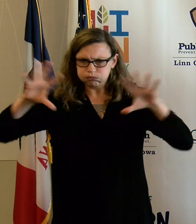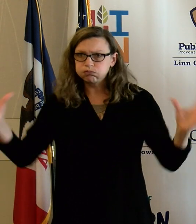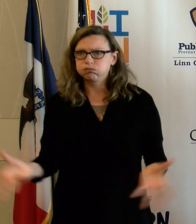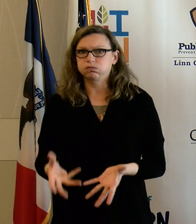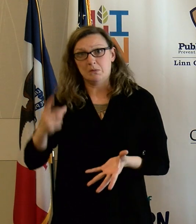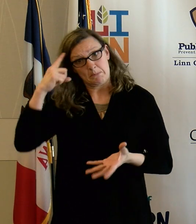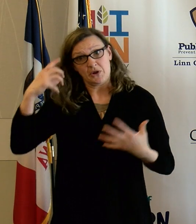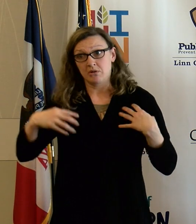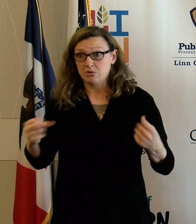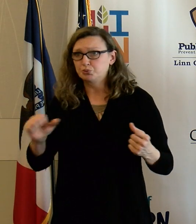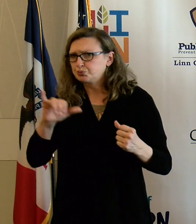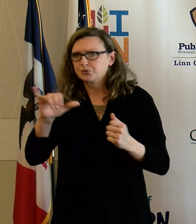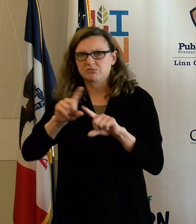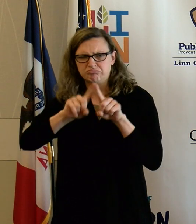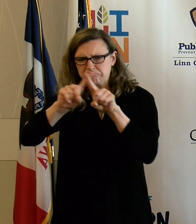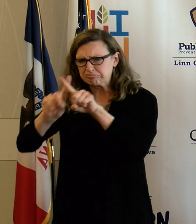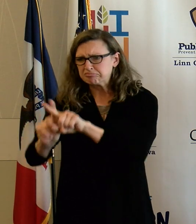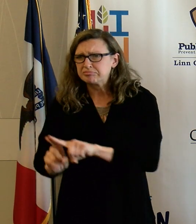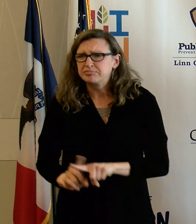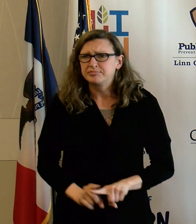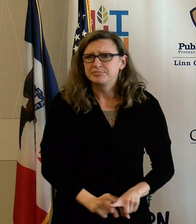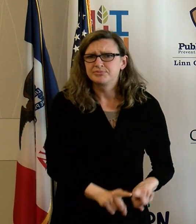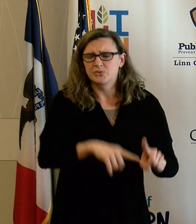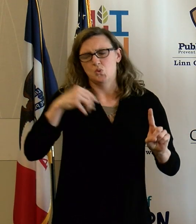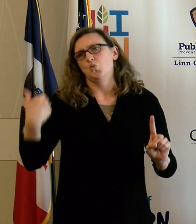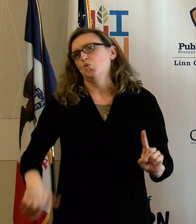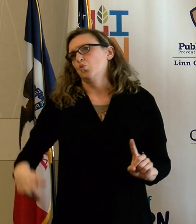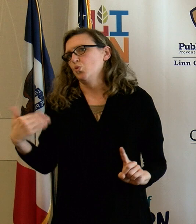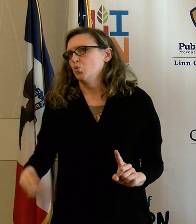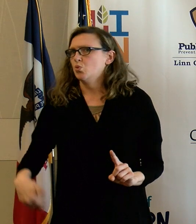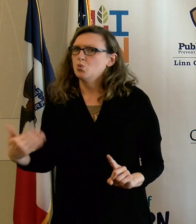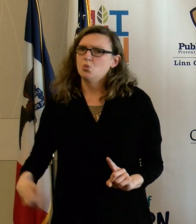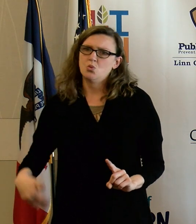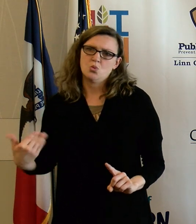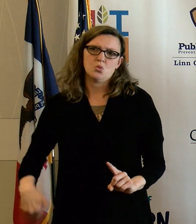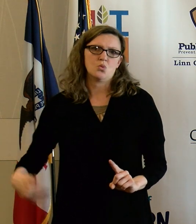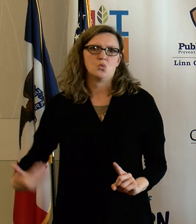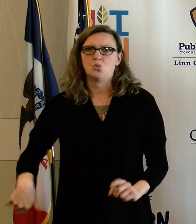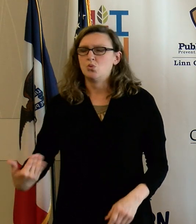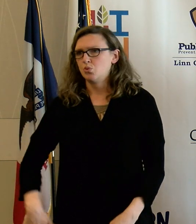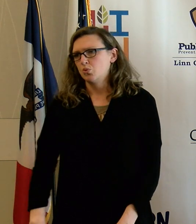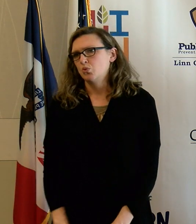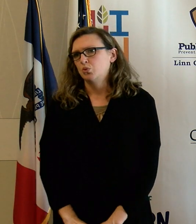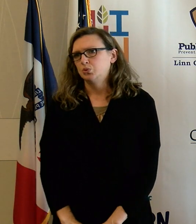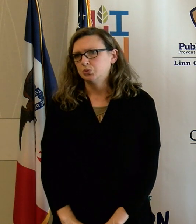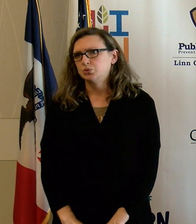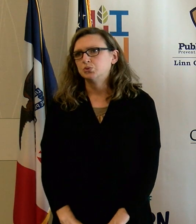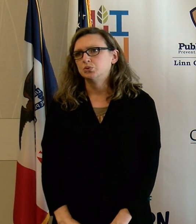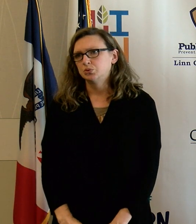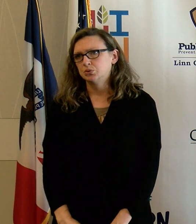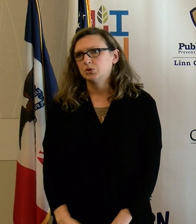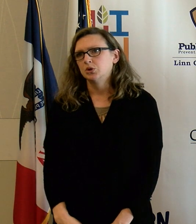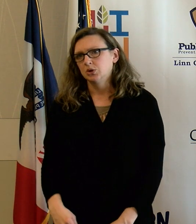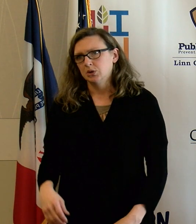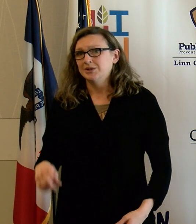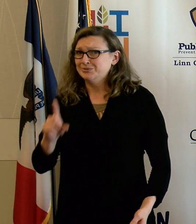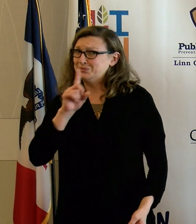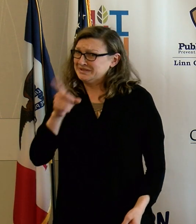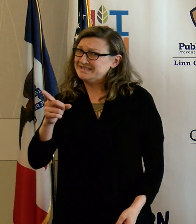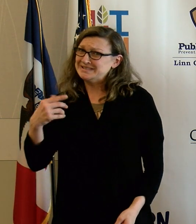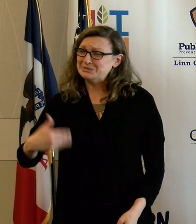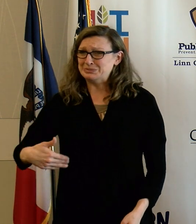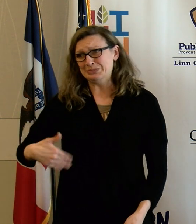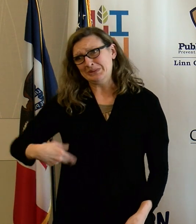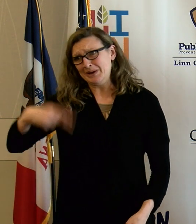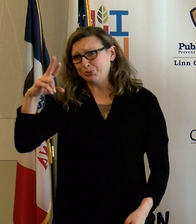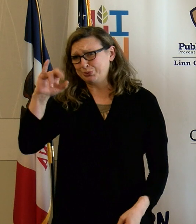public health officials, and so many more. They are putting their lives on the line for us every single